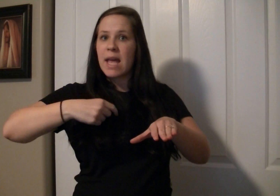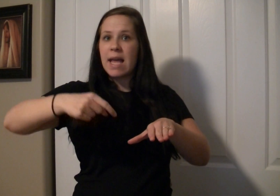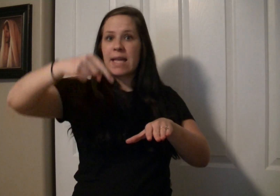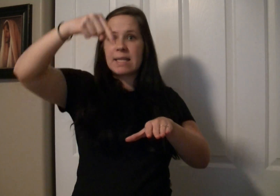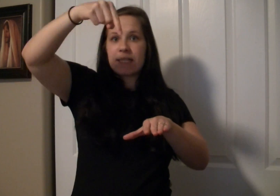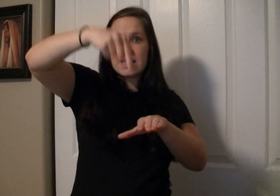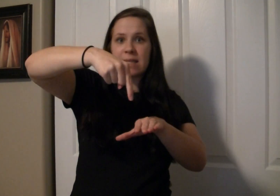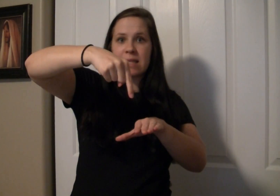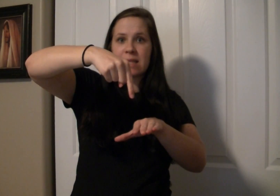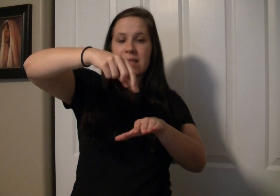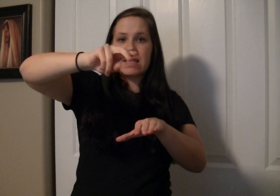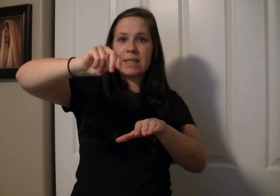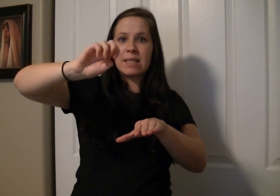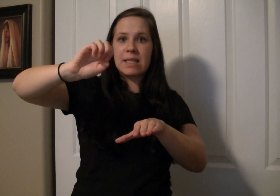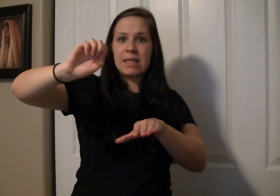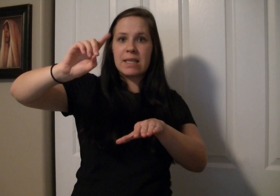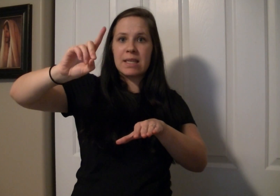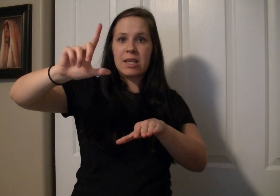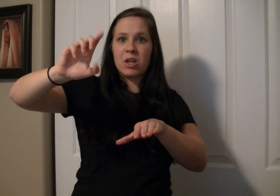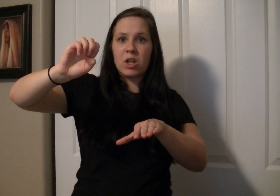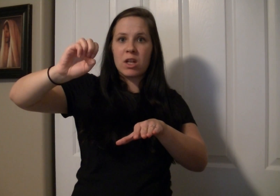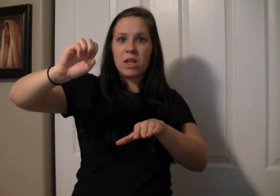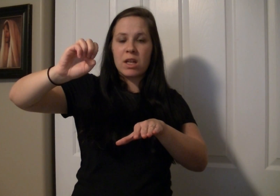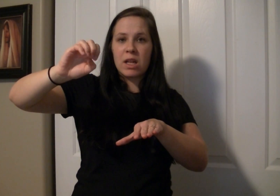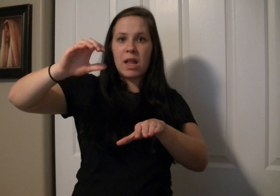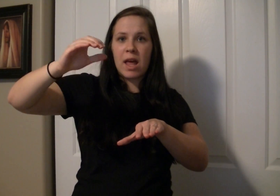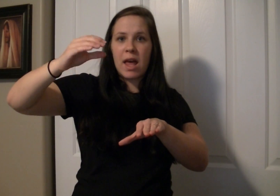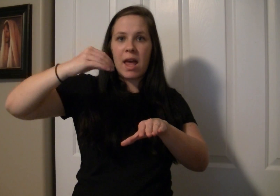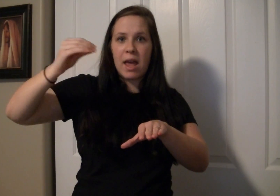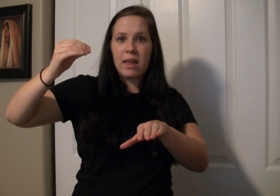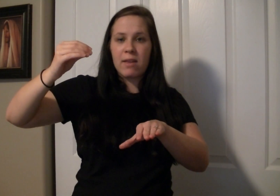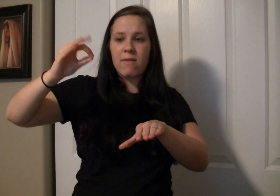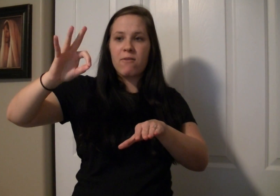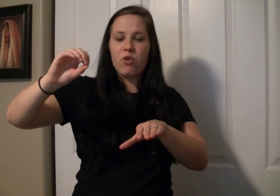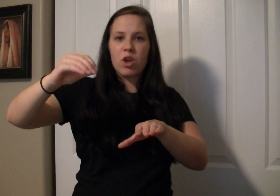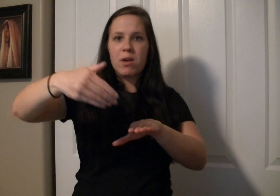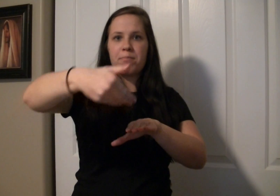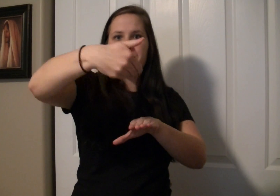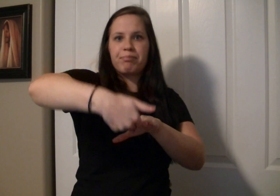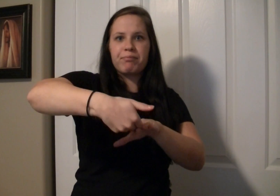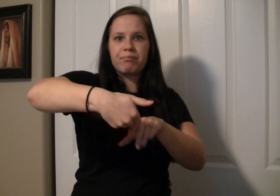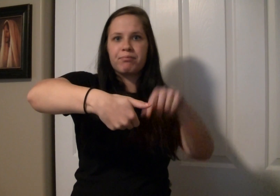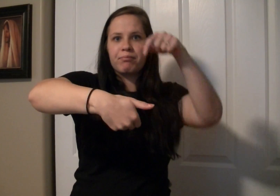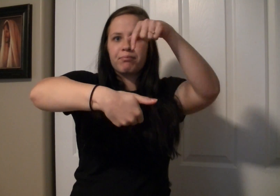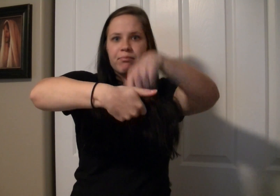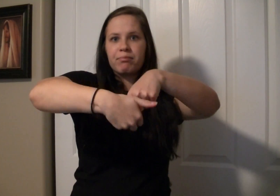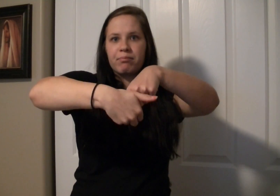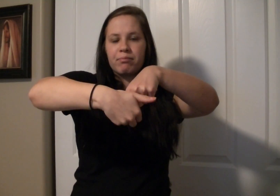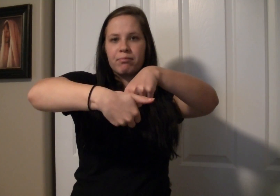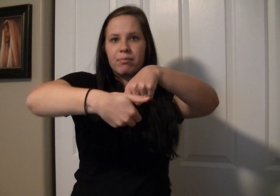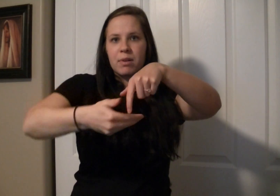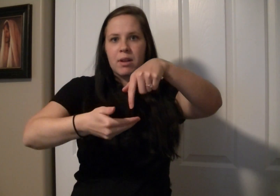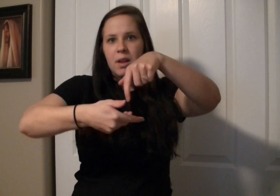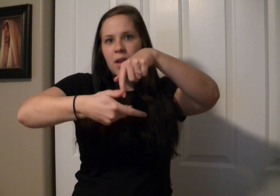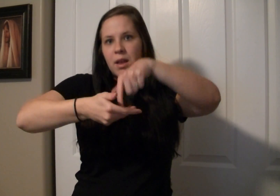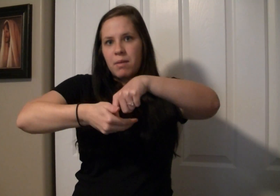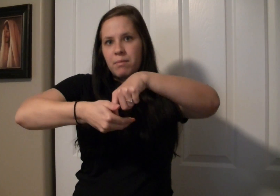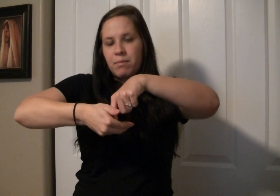in the center, and it has a plate on the bottom. The plate that's on the bottom is directly over